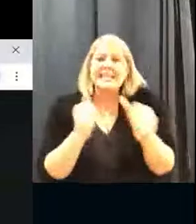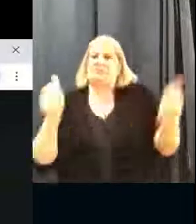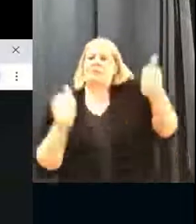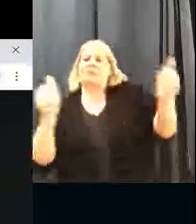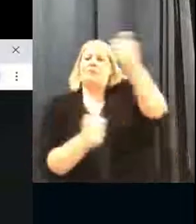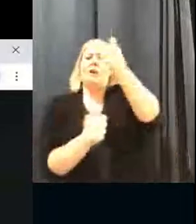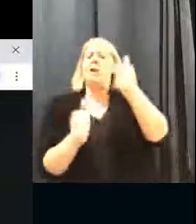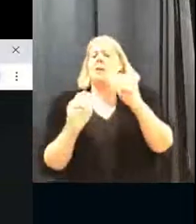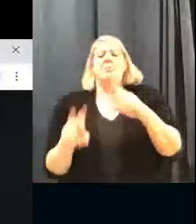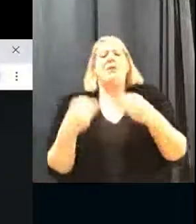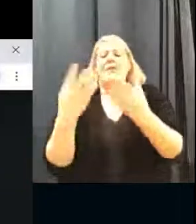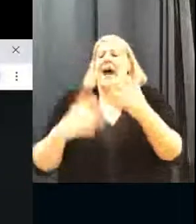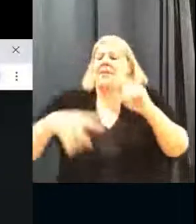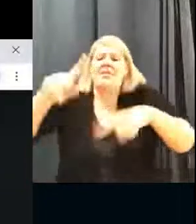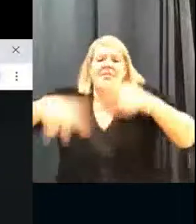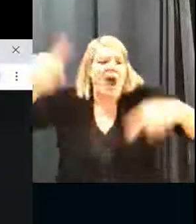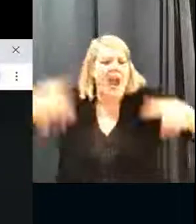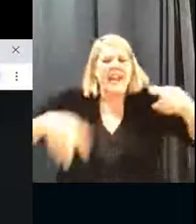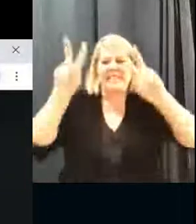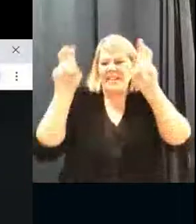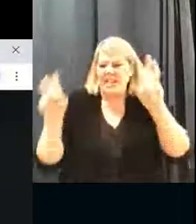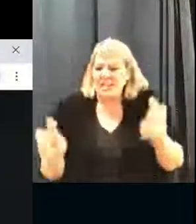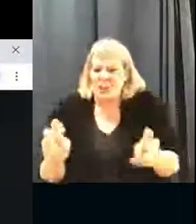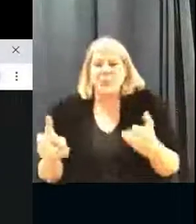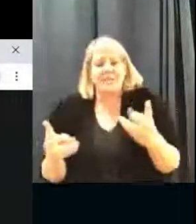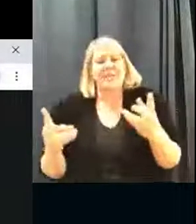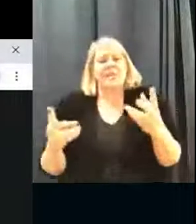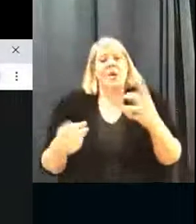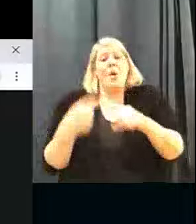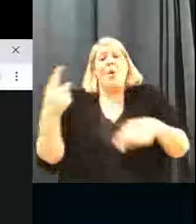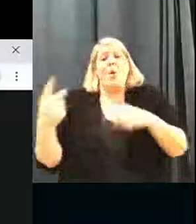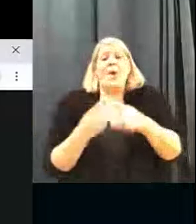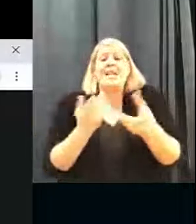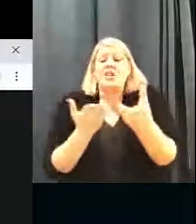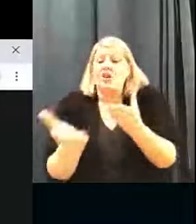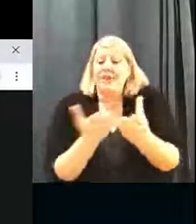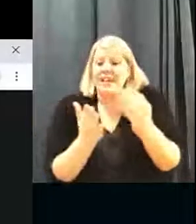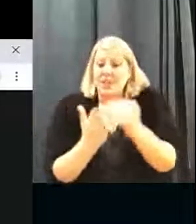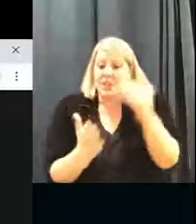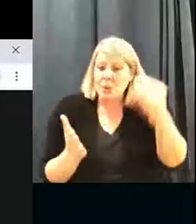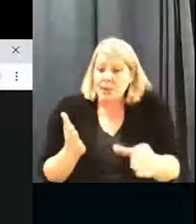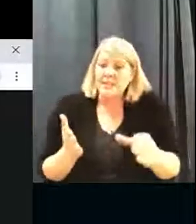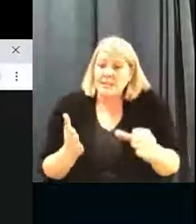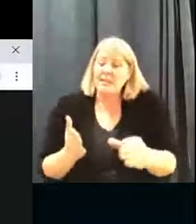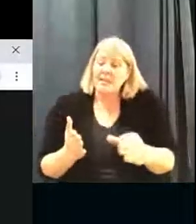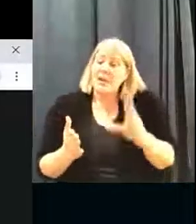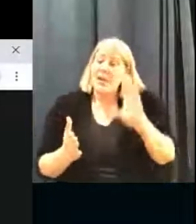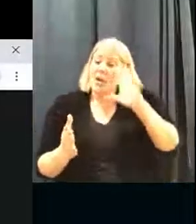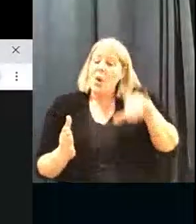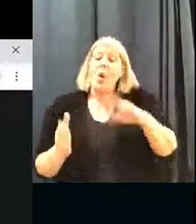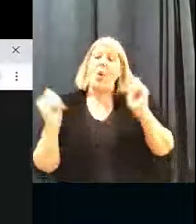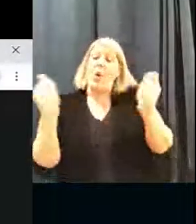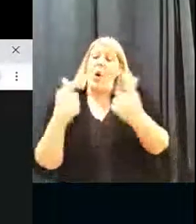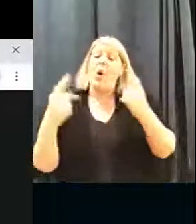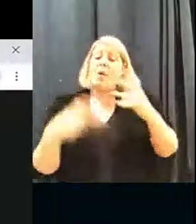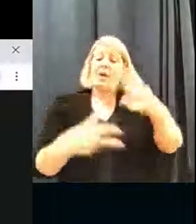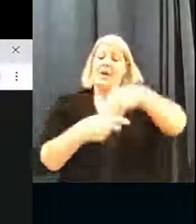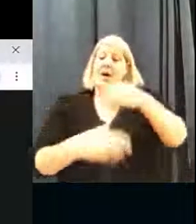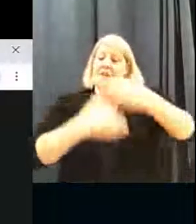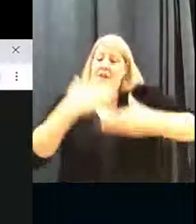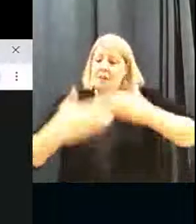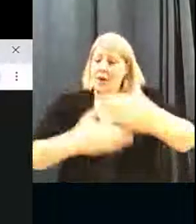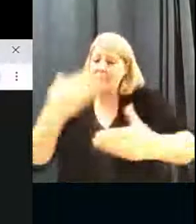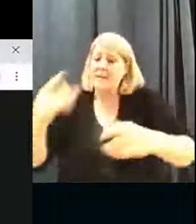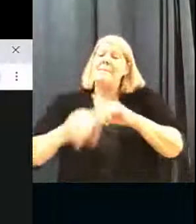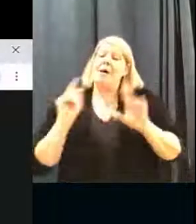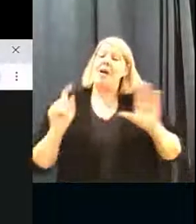of issues on a daily and weekly basis when serving students. Although they're all involved in the processes, their roles are very